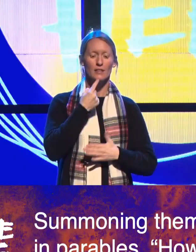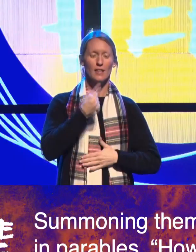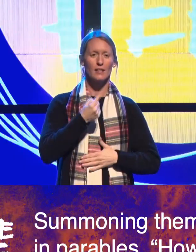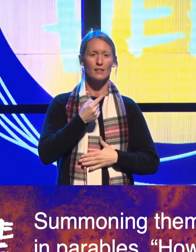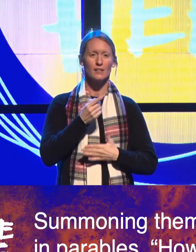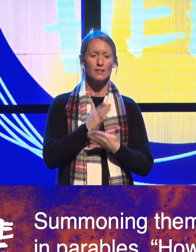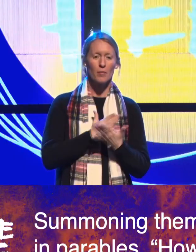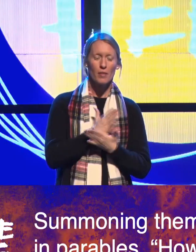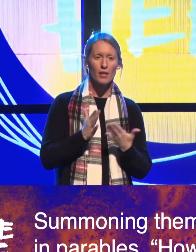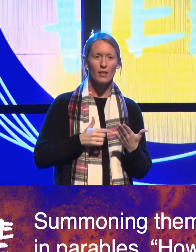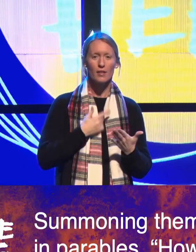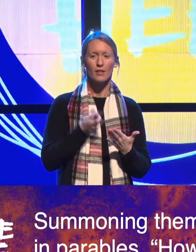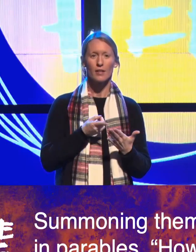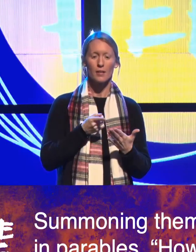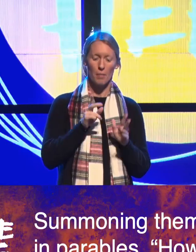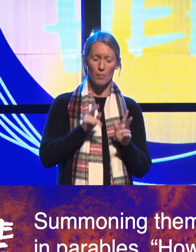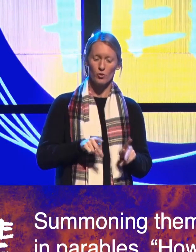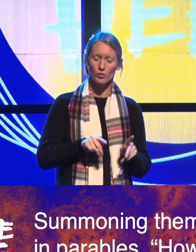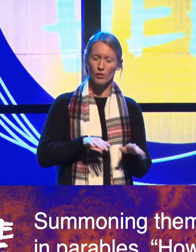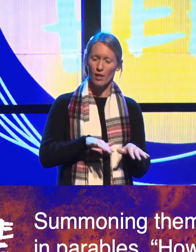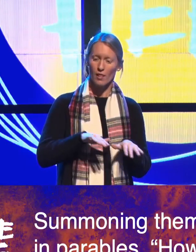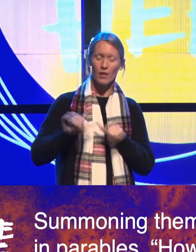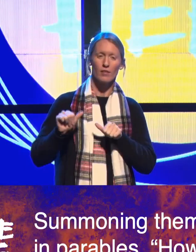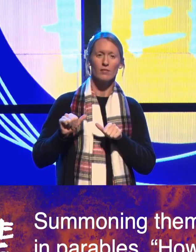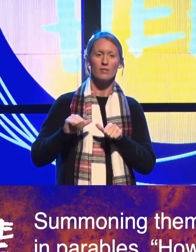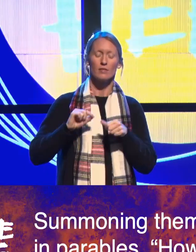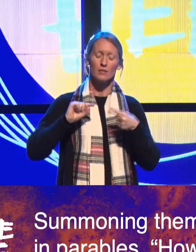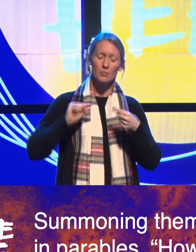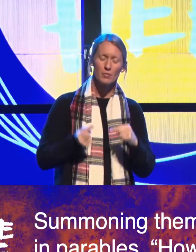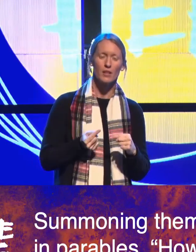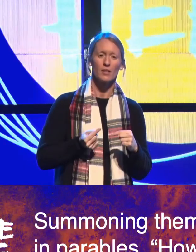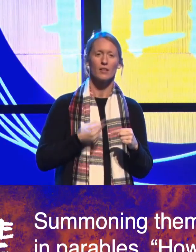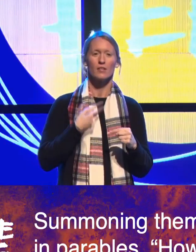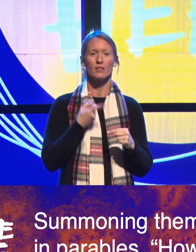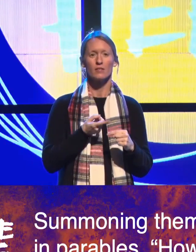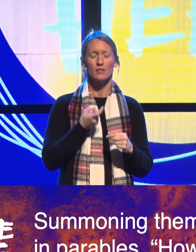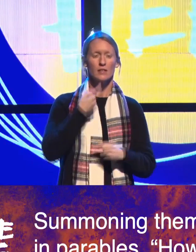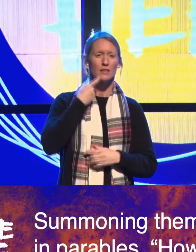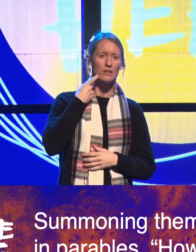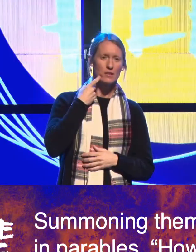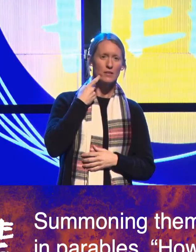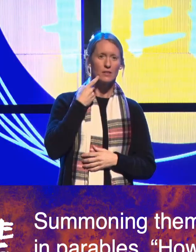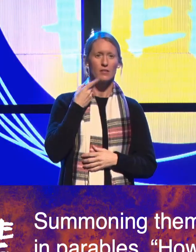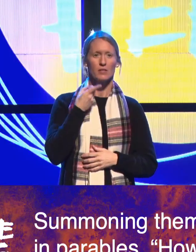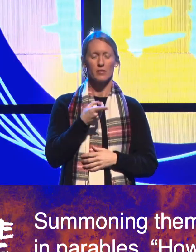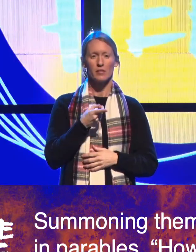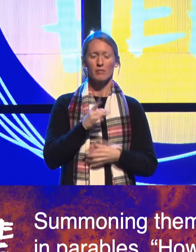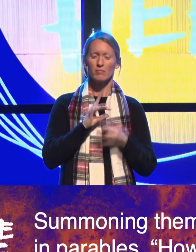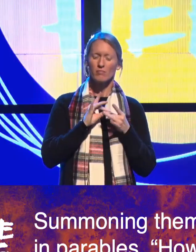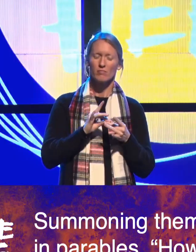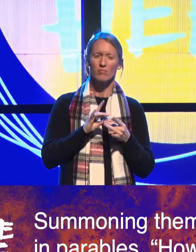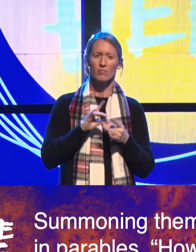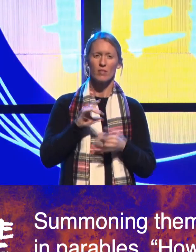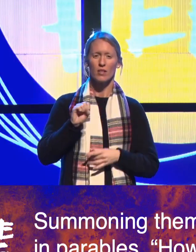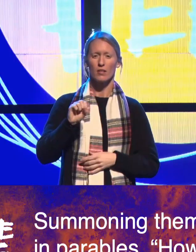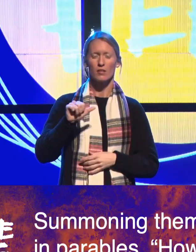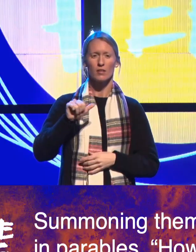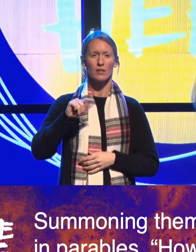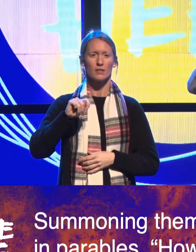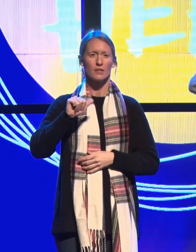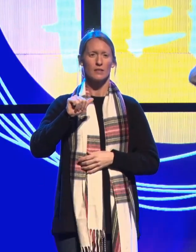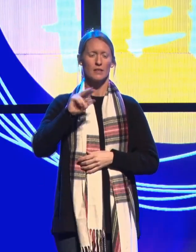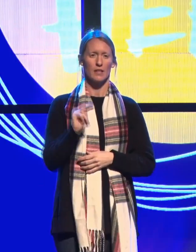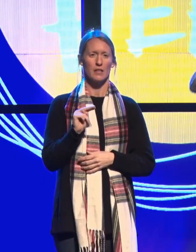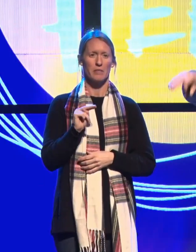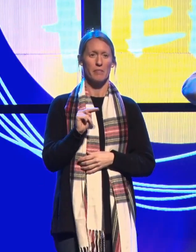left in the same pain, in the same hurt, in the same addiction, because we were just like, we just got to bind Satan. But listen, I want to encourage us in